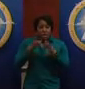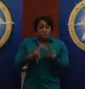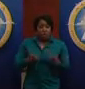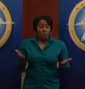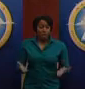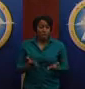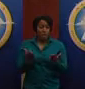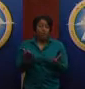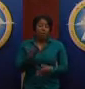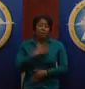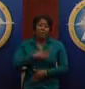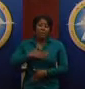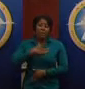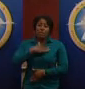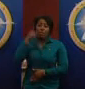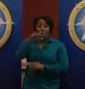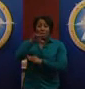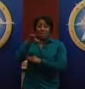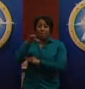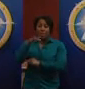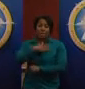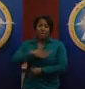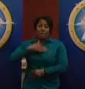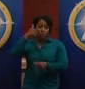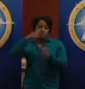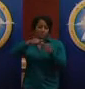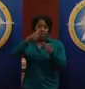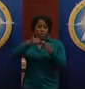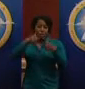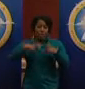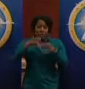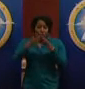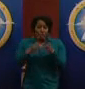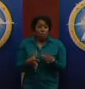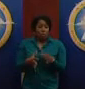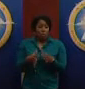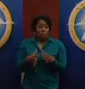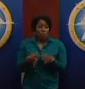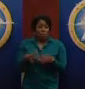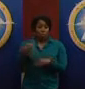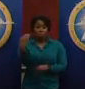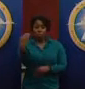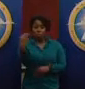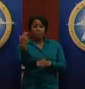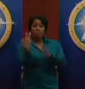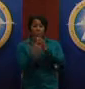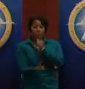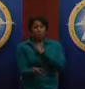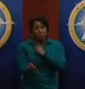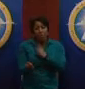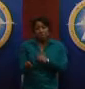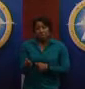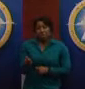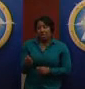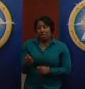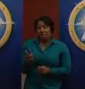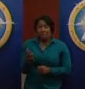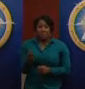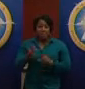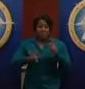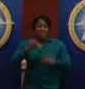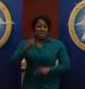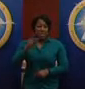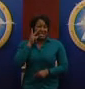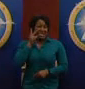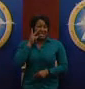Please, in terms of your camera shots, be mindful to keep her in your shot. It kind of defeats the purpose if the viewing public can't see what she's